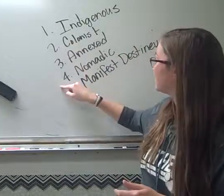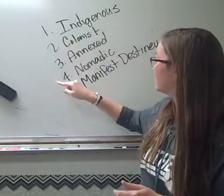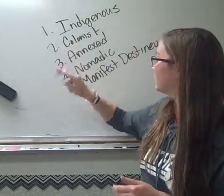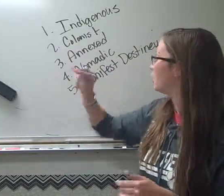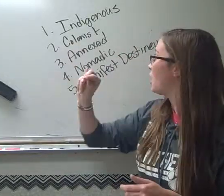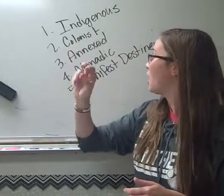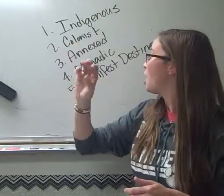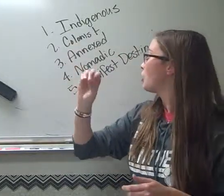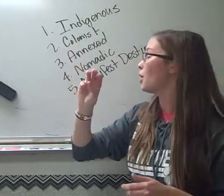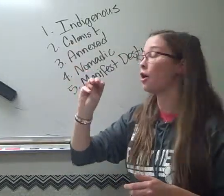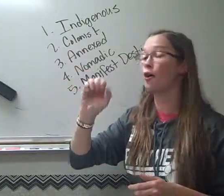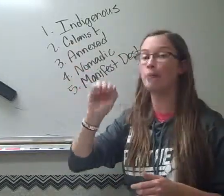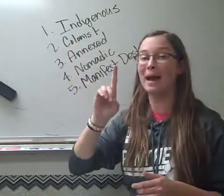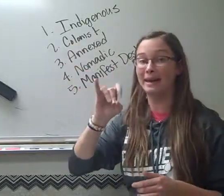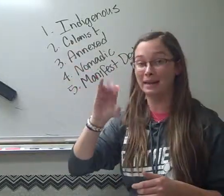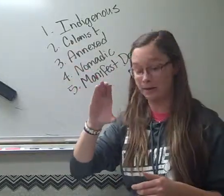one, nomadic.